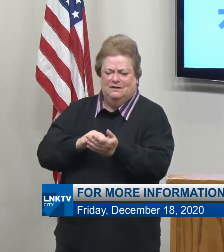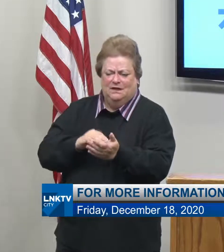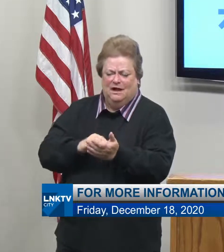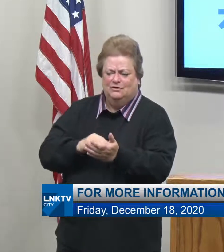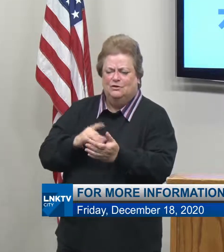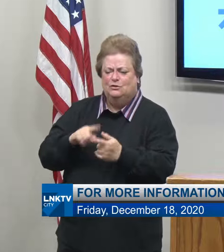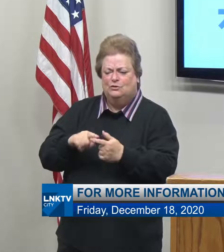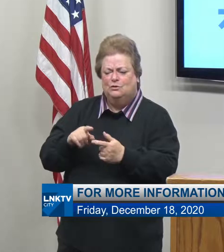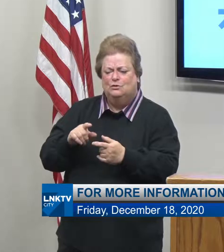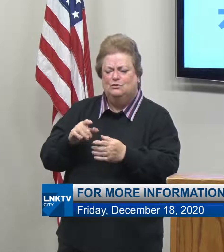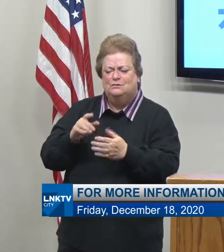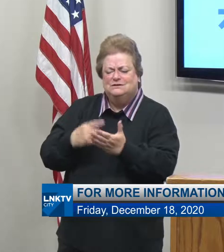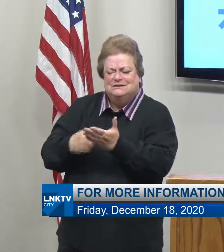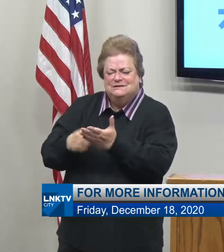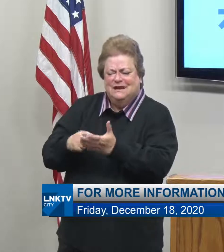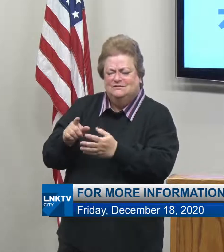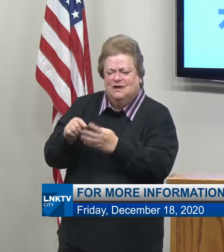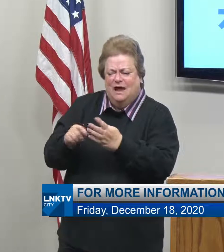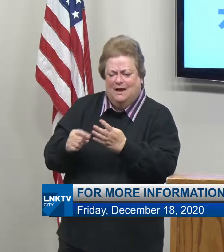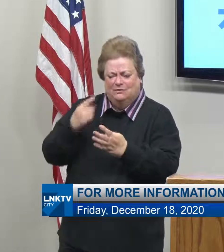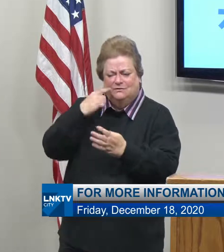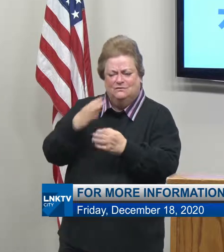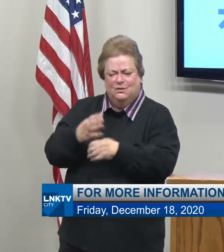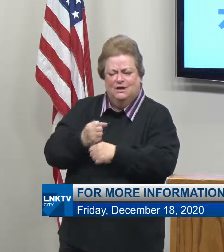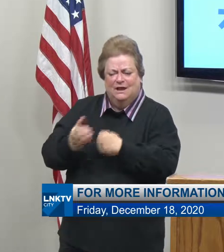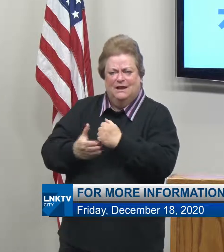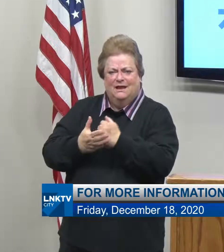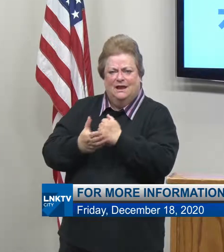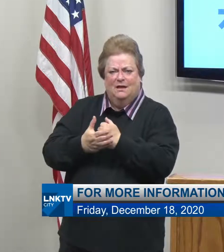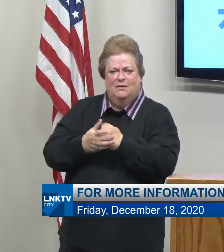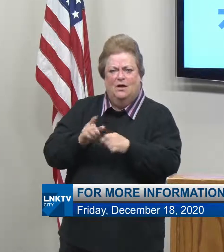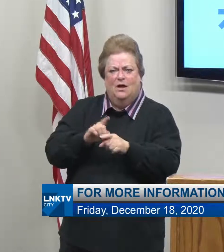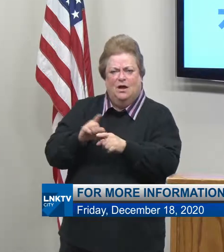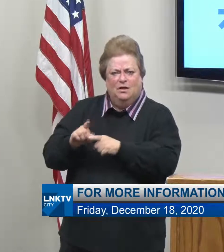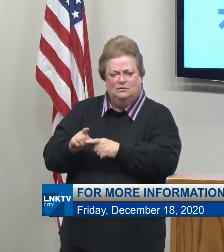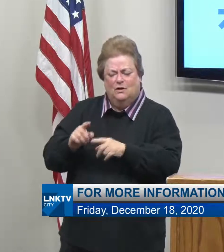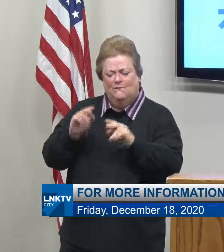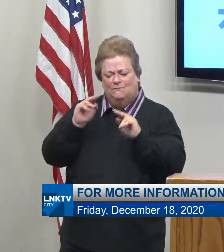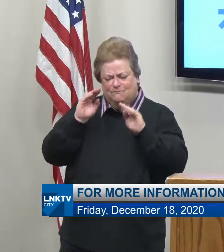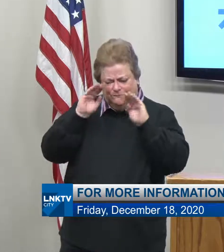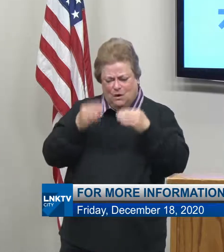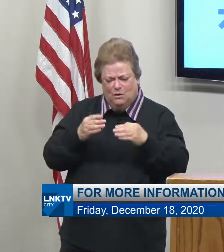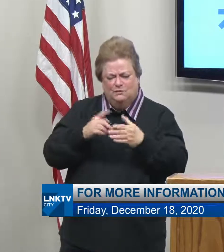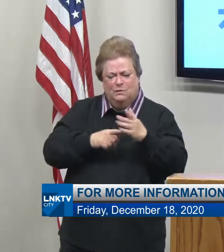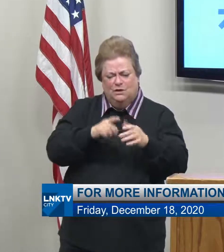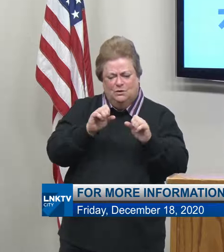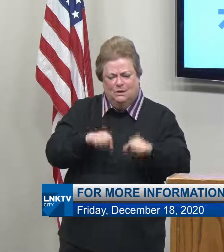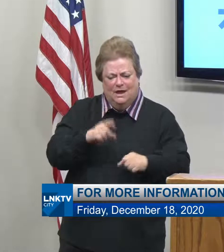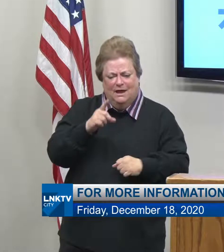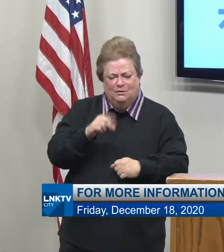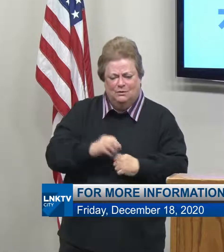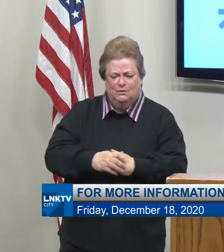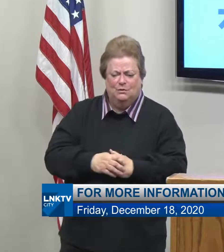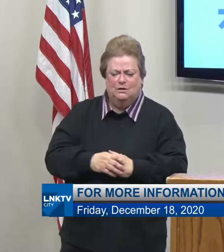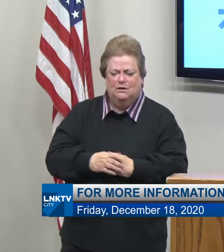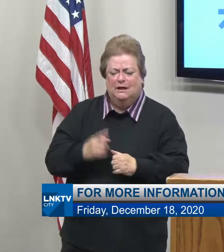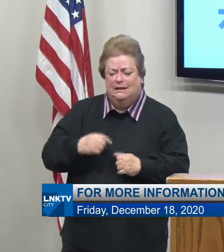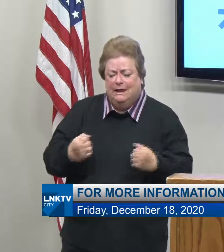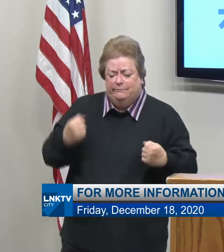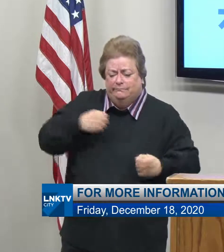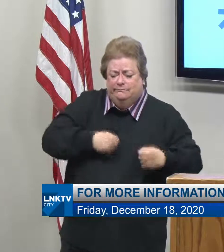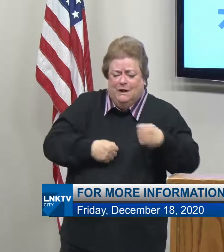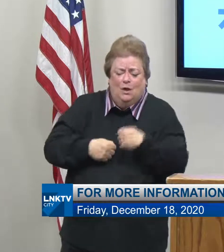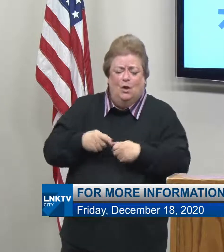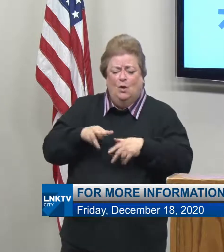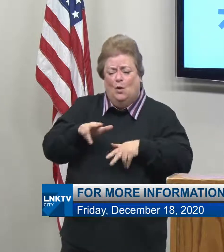discuss options for getting help. It's also helpful to focus on what you can do. You can bundle up and enjoy a walk through one of our beautiful